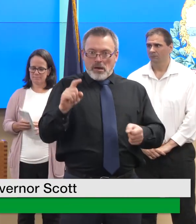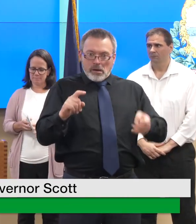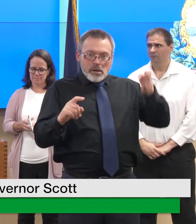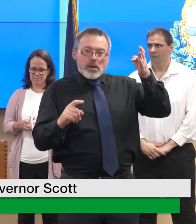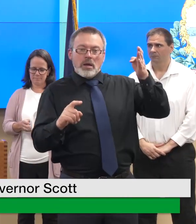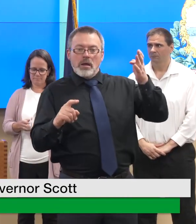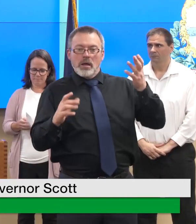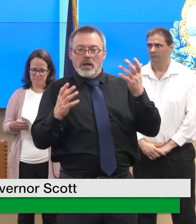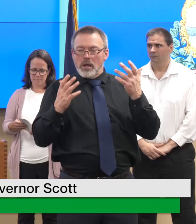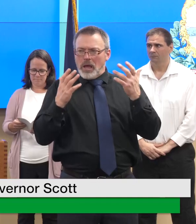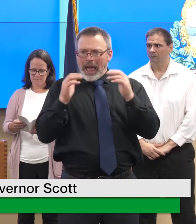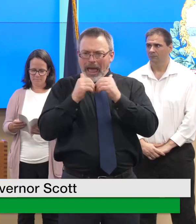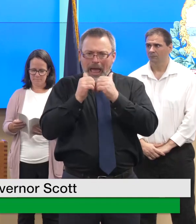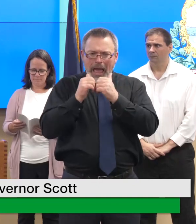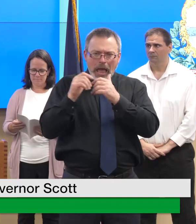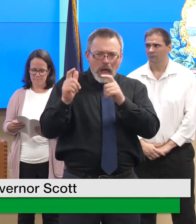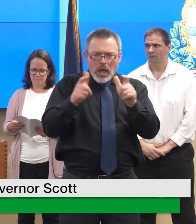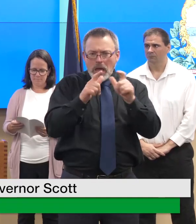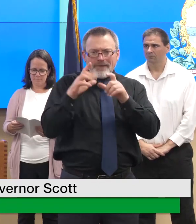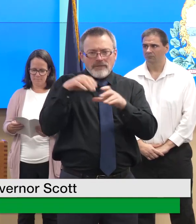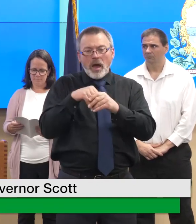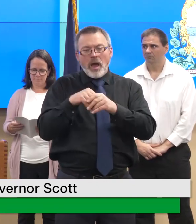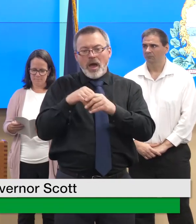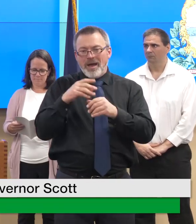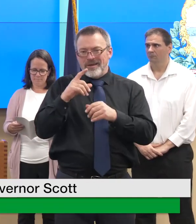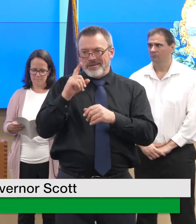be taken for less money, I believe.